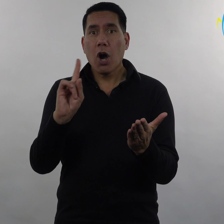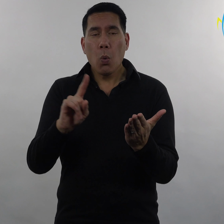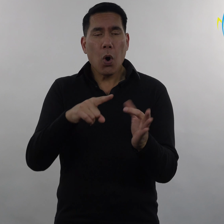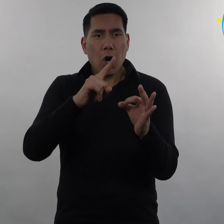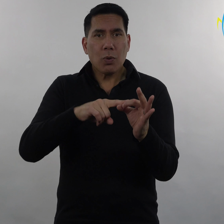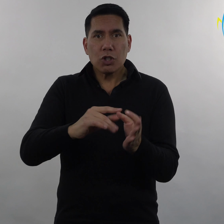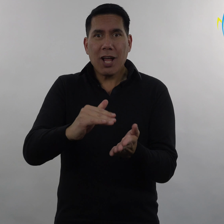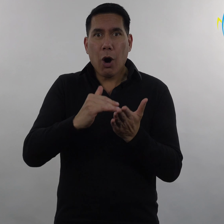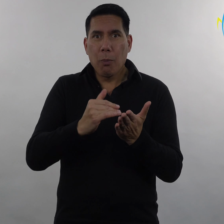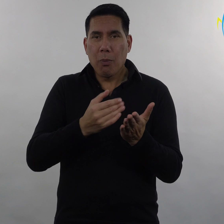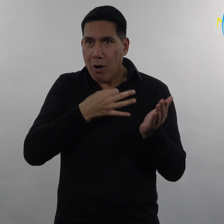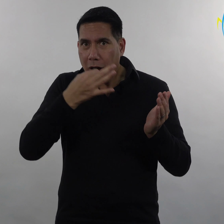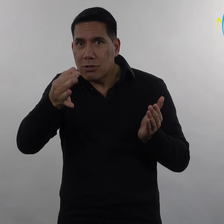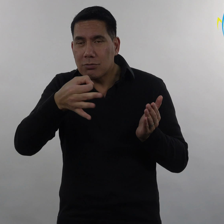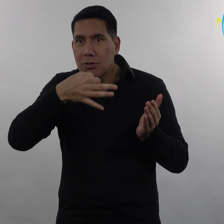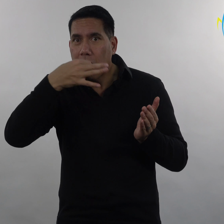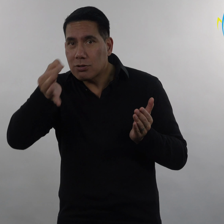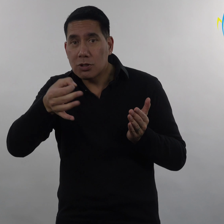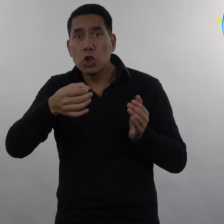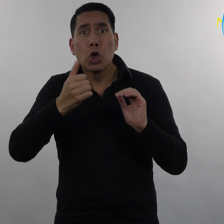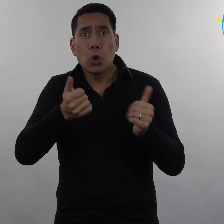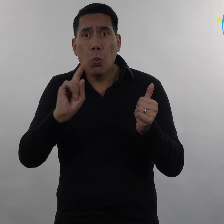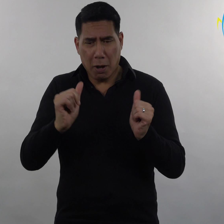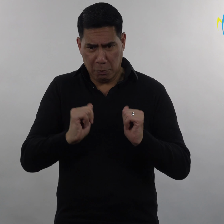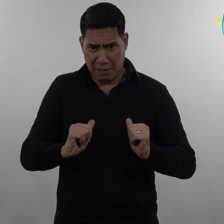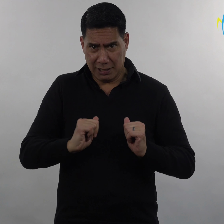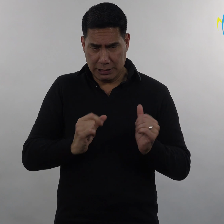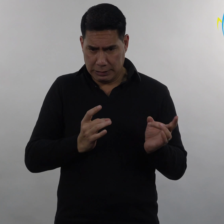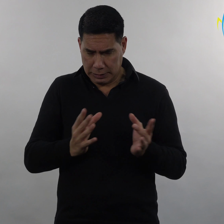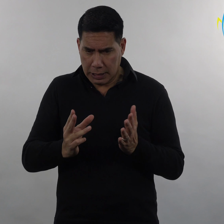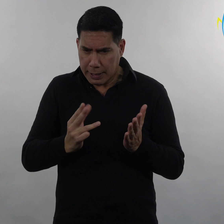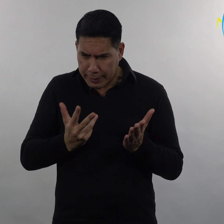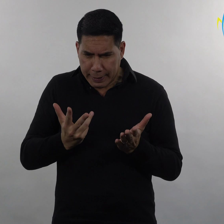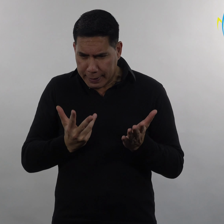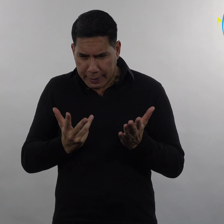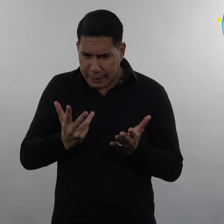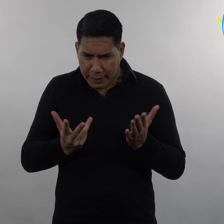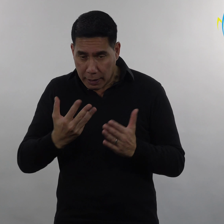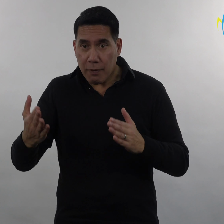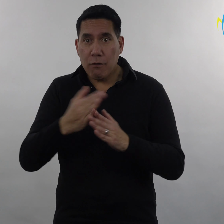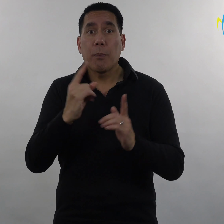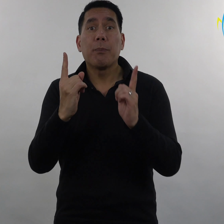prompting questions for each of these domains, which are a good way to practice and prepare for the planning meeting.